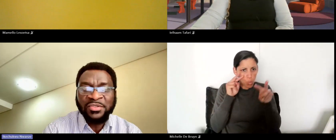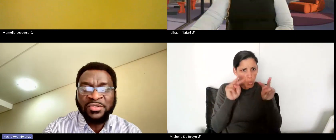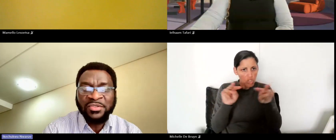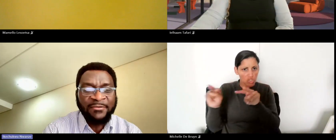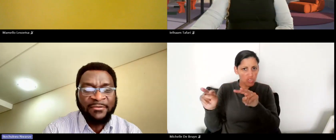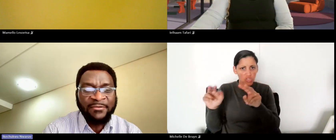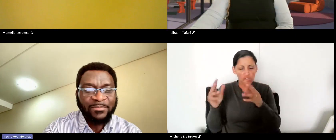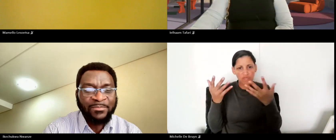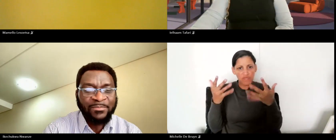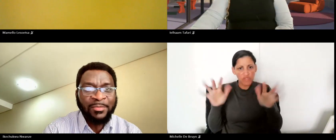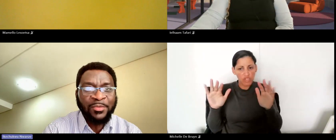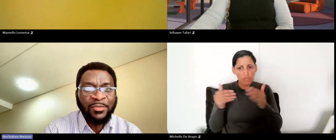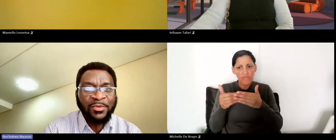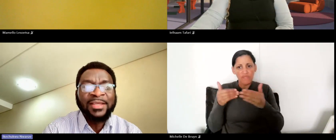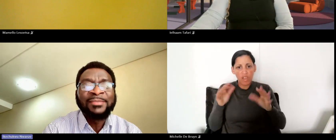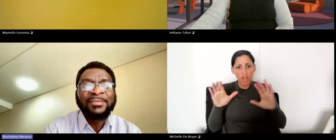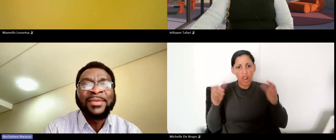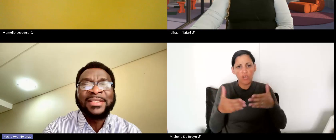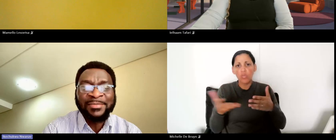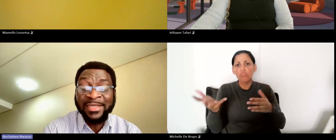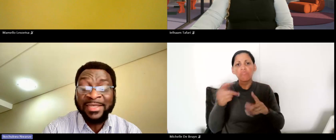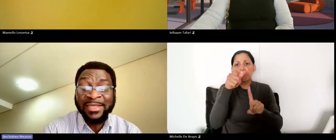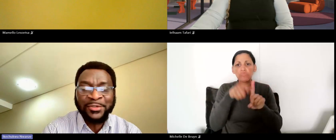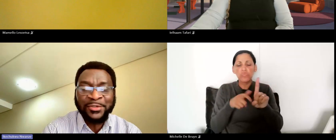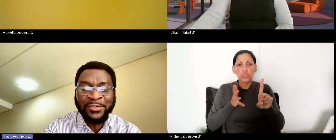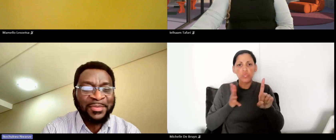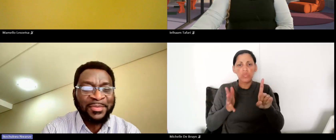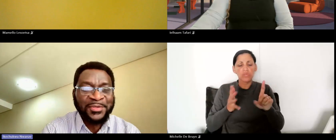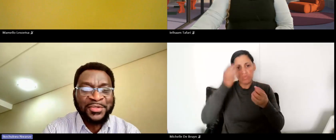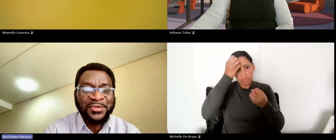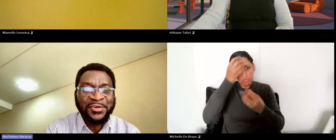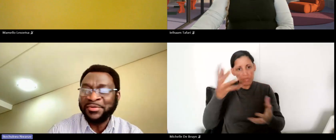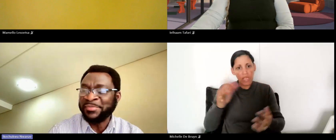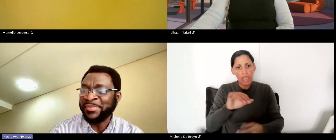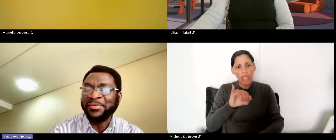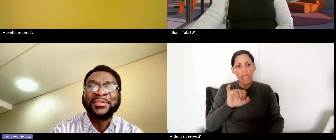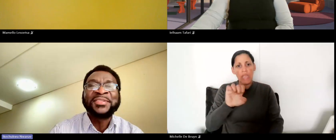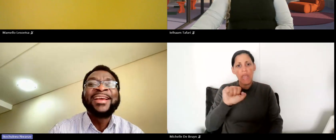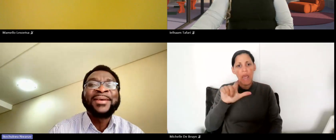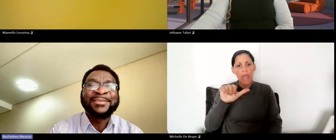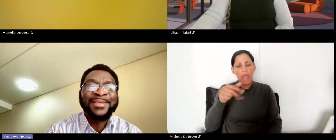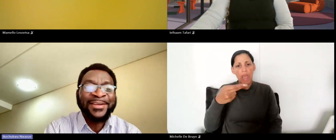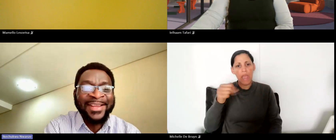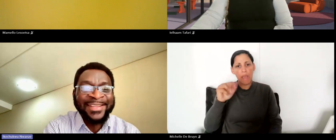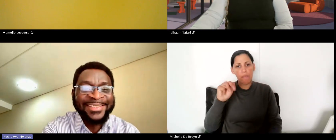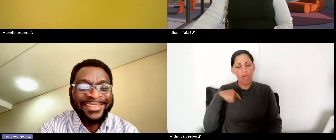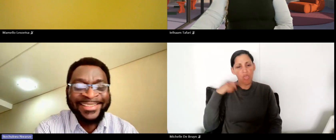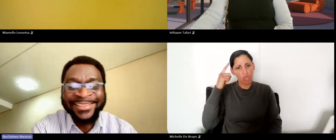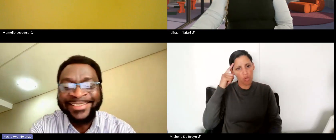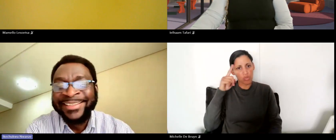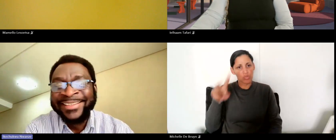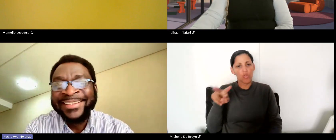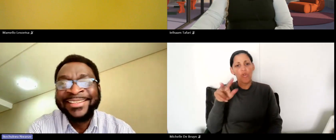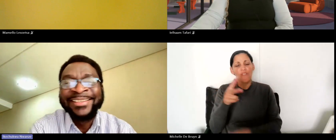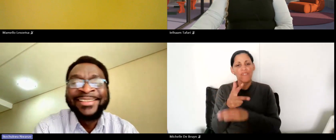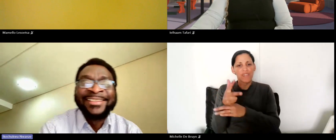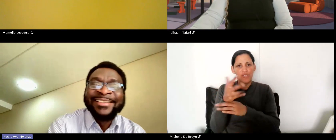Anybody wants to share? Ilam, okay, Masibata. Ilam, I thought maybe you're switching your video, maybe you want to share. Masibata, go ahead.